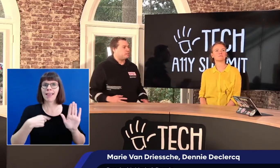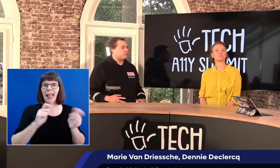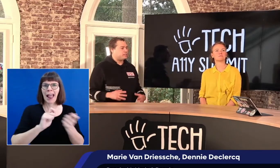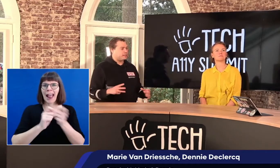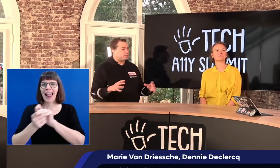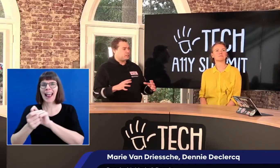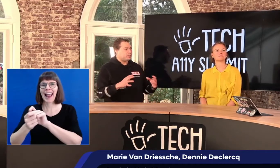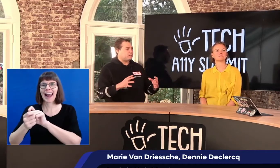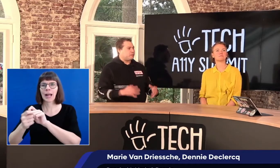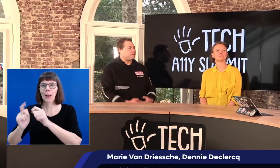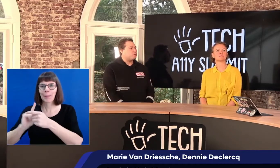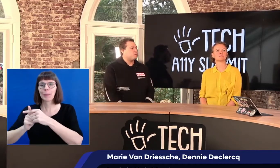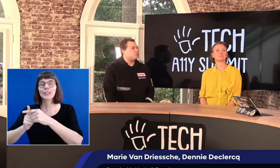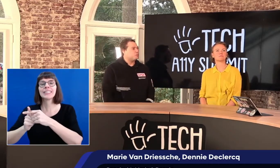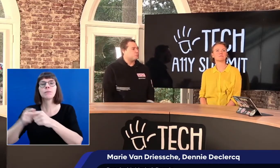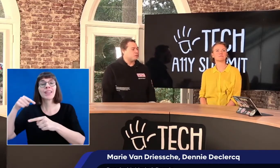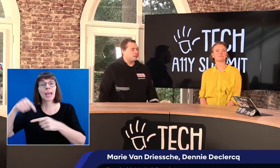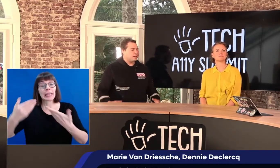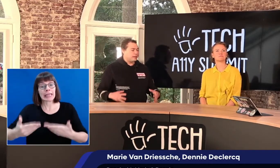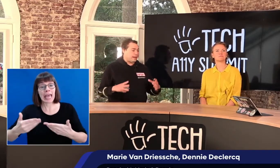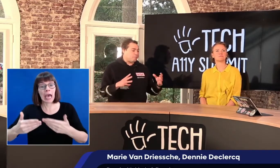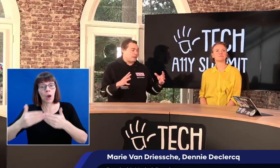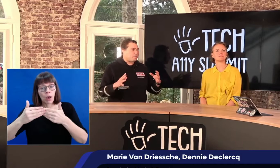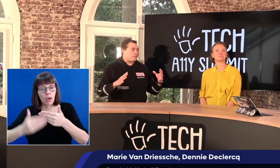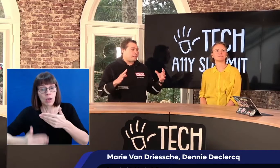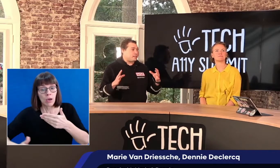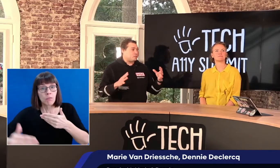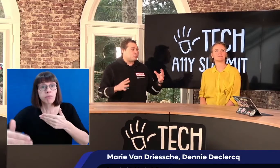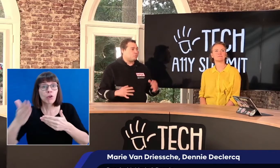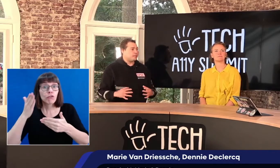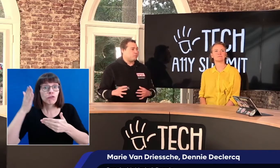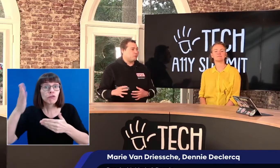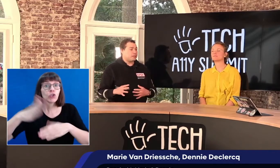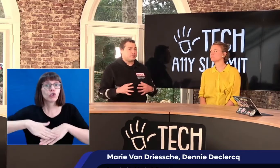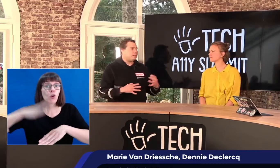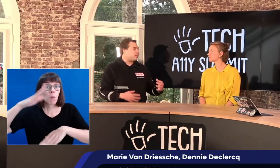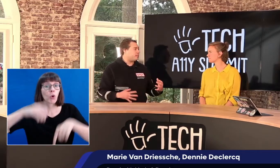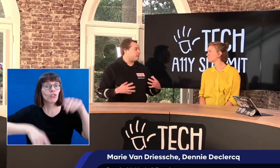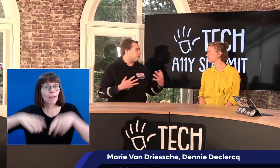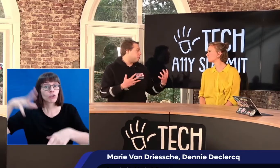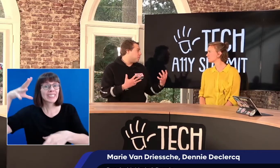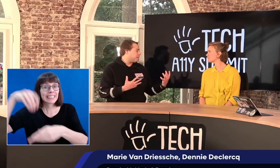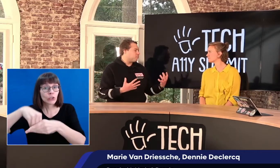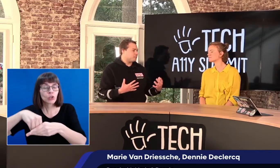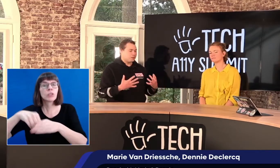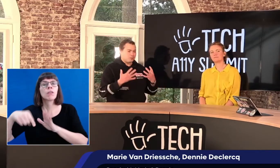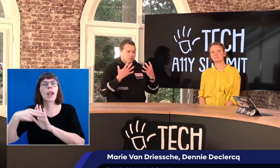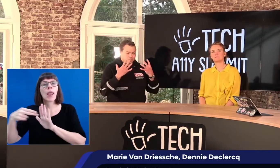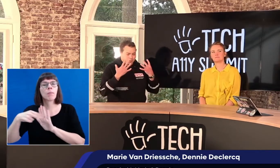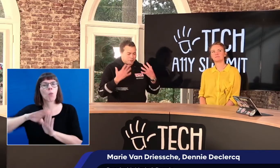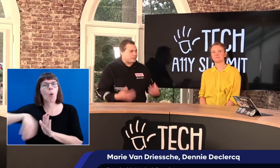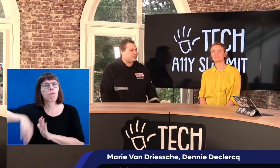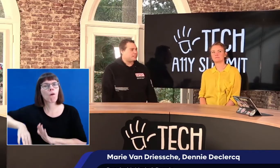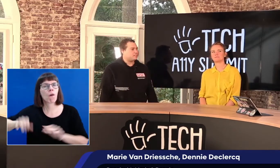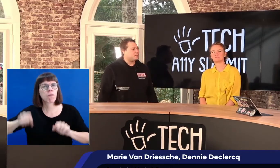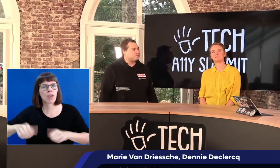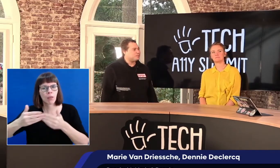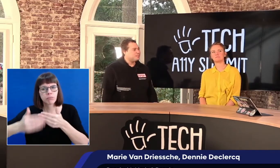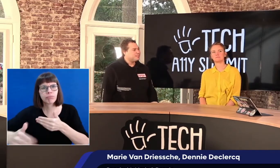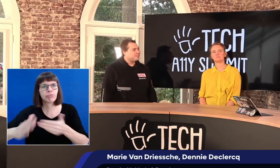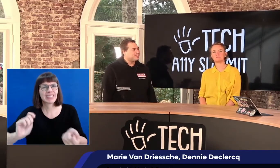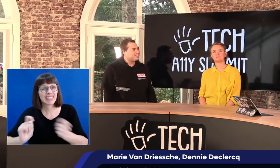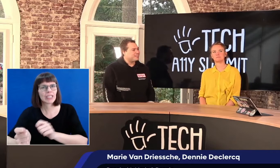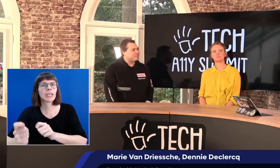think, the diversity and inclusion, that will become the new normal. And maybe we need to do something more, even getting more labels. Oh, how ridiculous that it